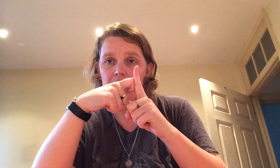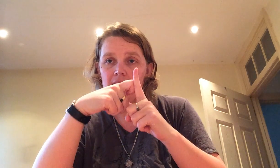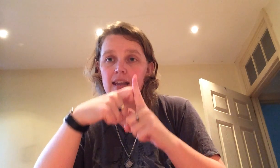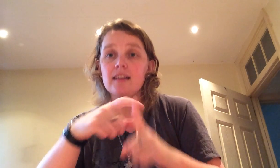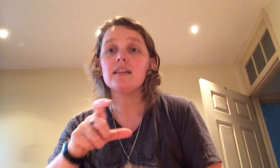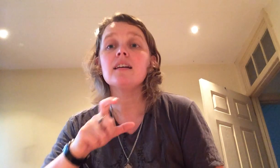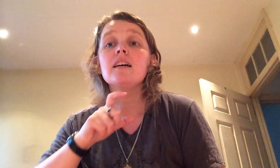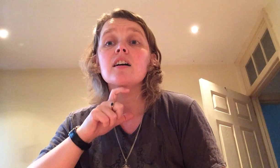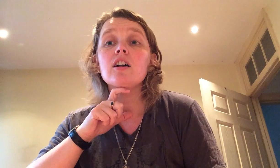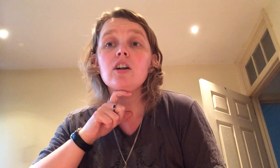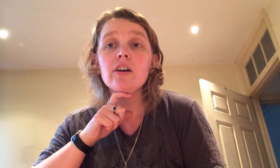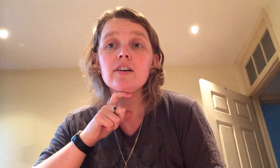K, K,